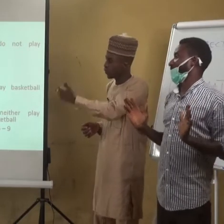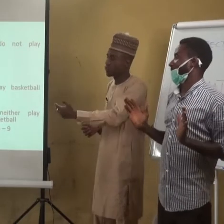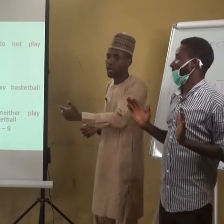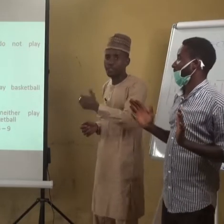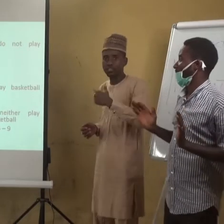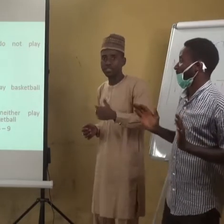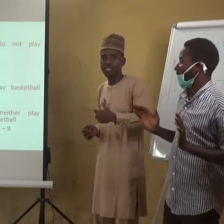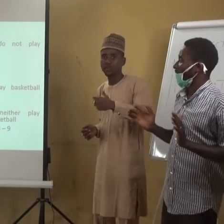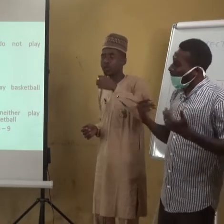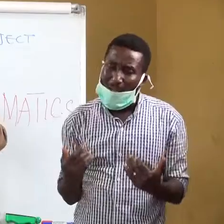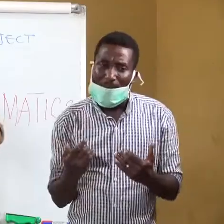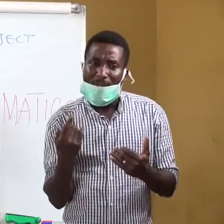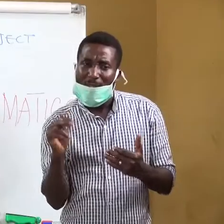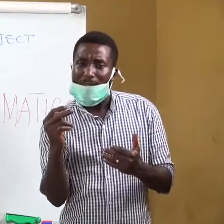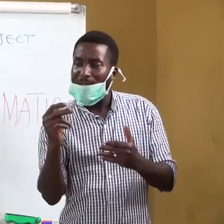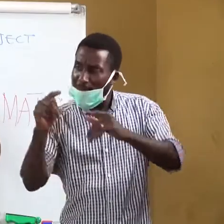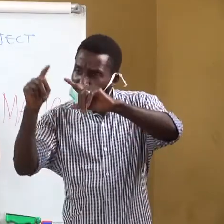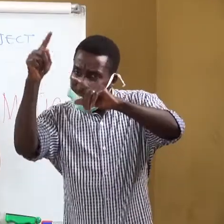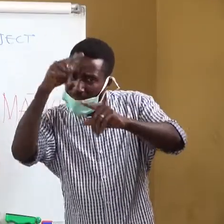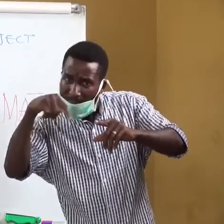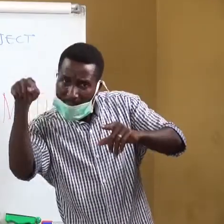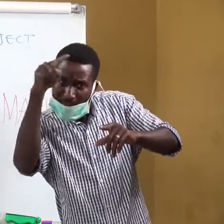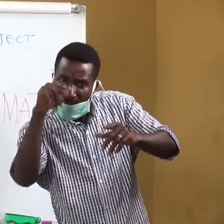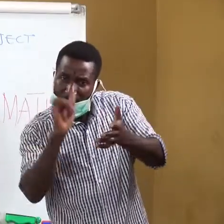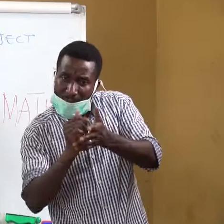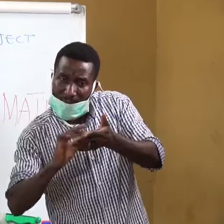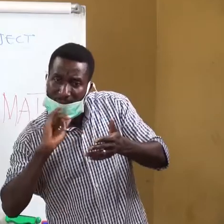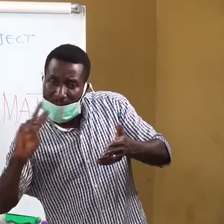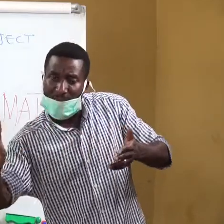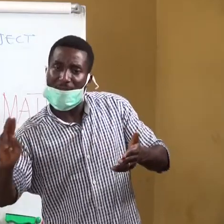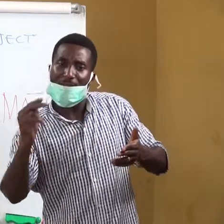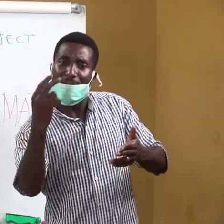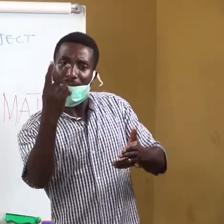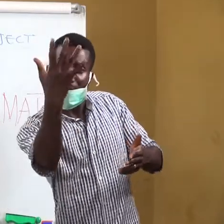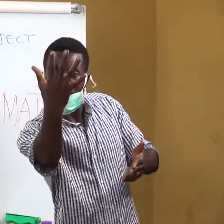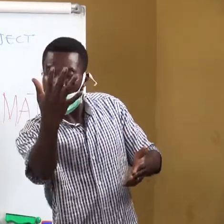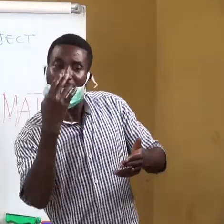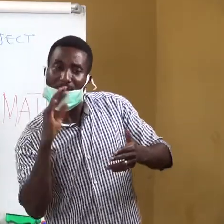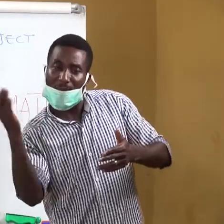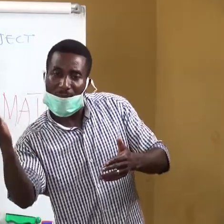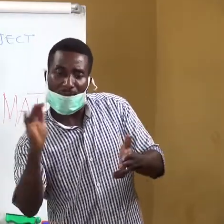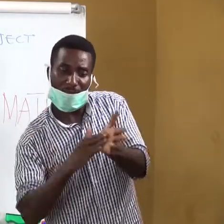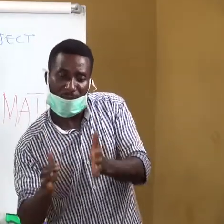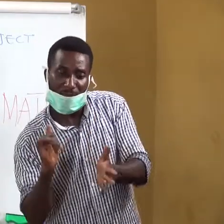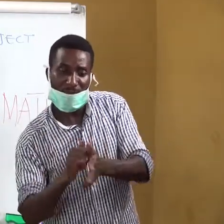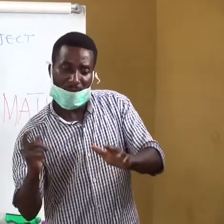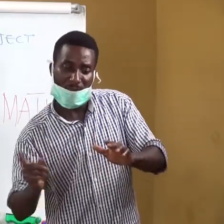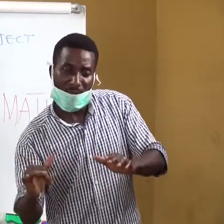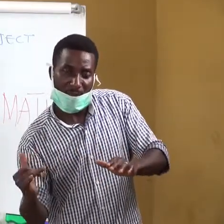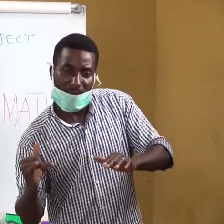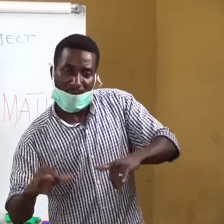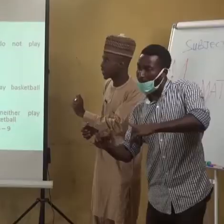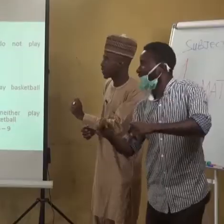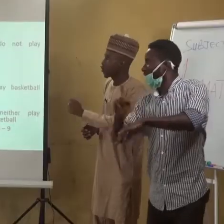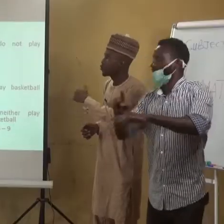written 25 is the region of those that play football only. And when you add 25